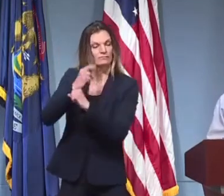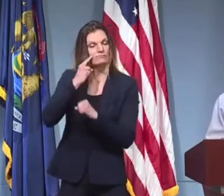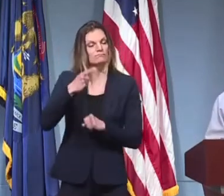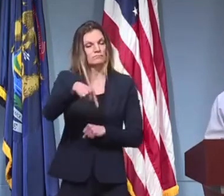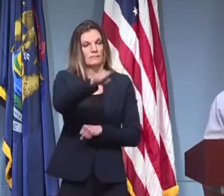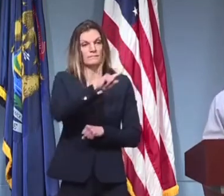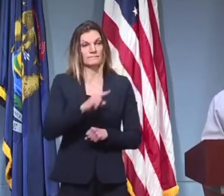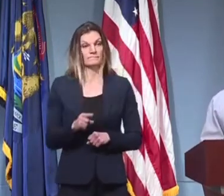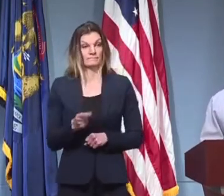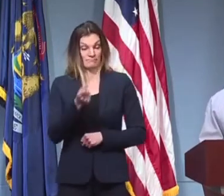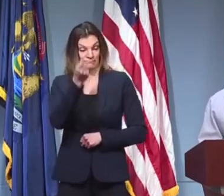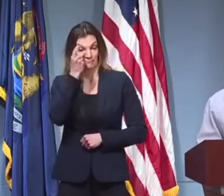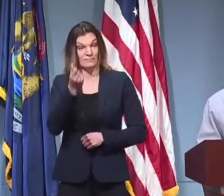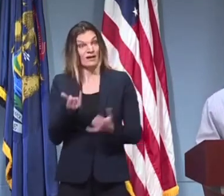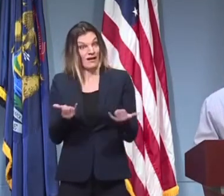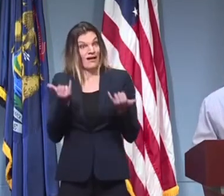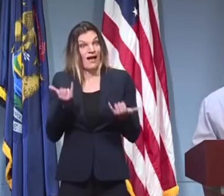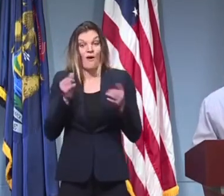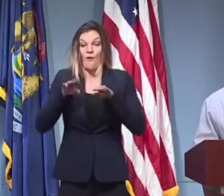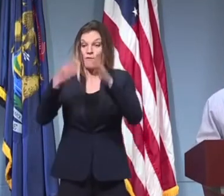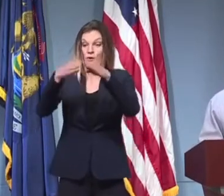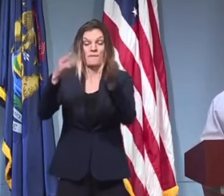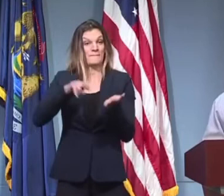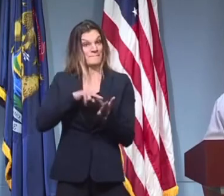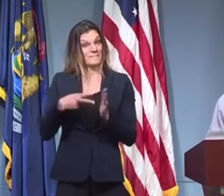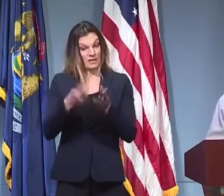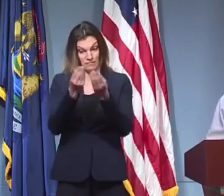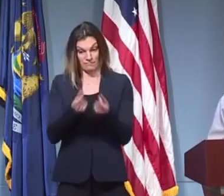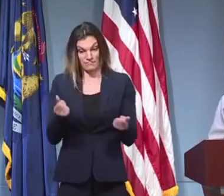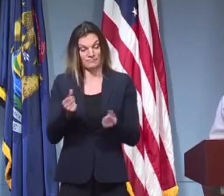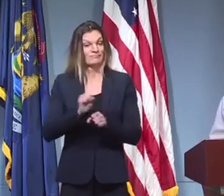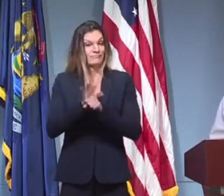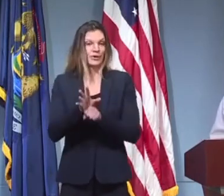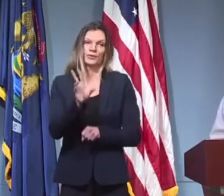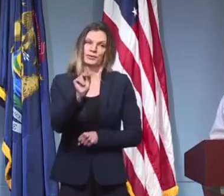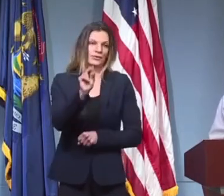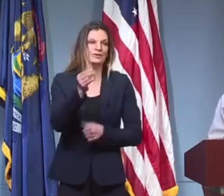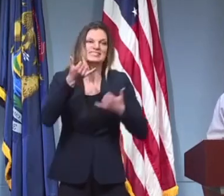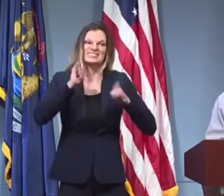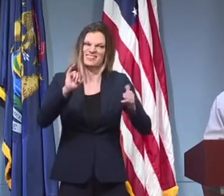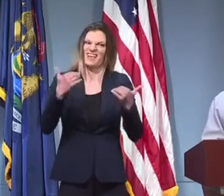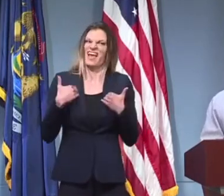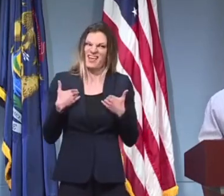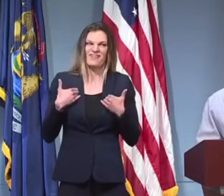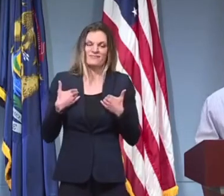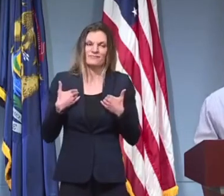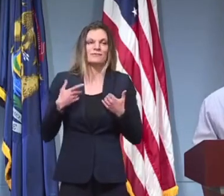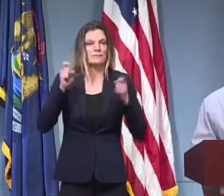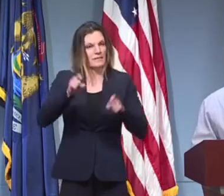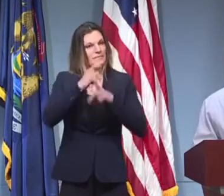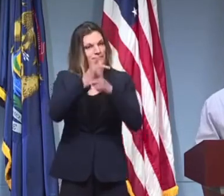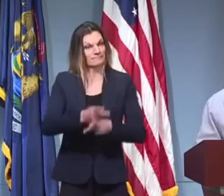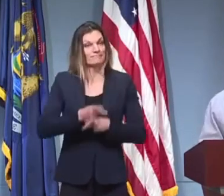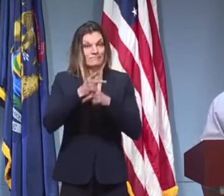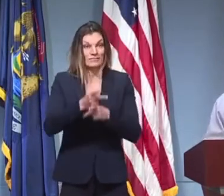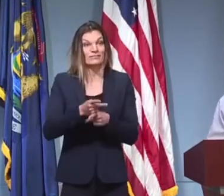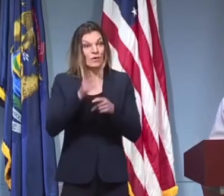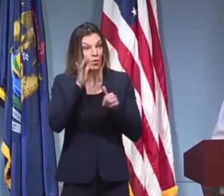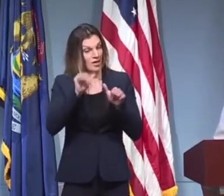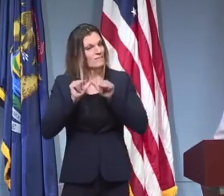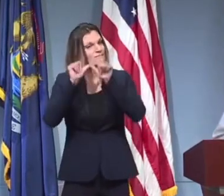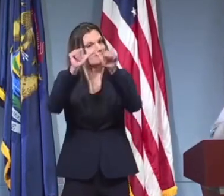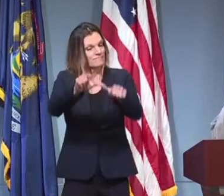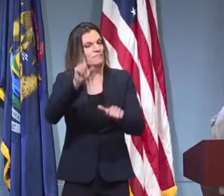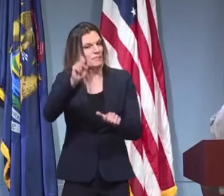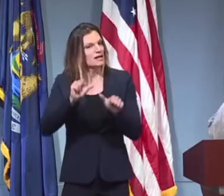are progressing through the stages of reopening. COVID-19 will remain a challenge in our communities and workplaces for some time, and we